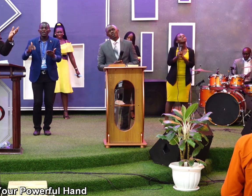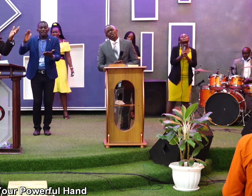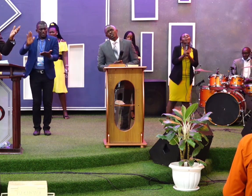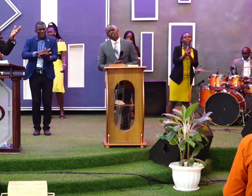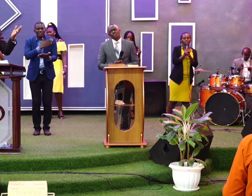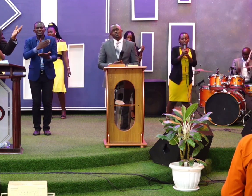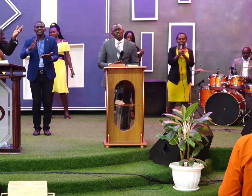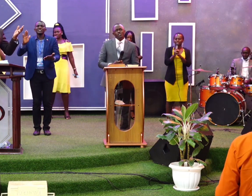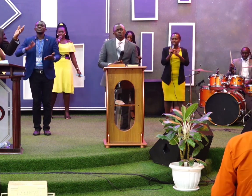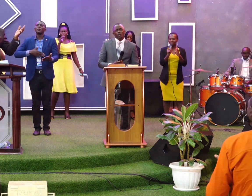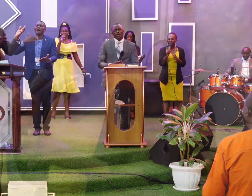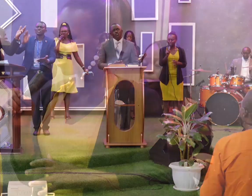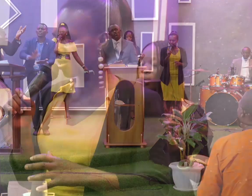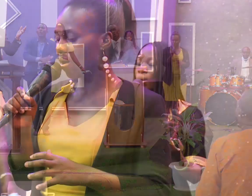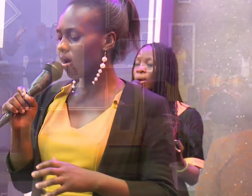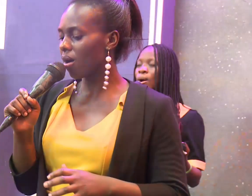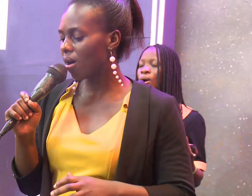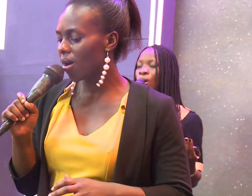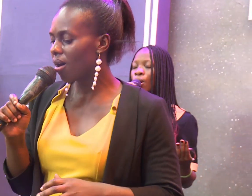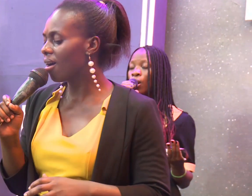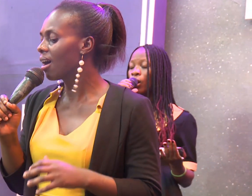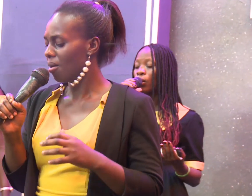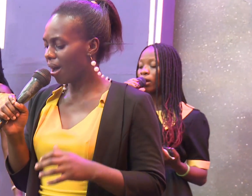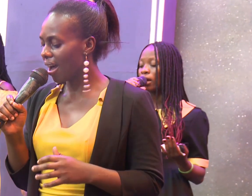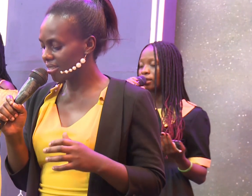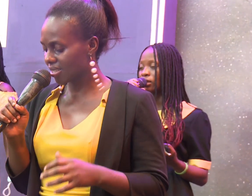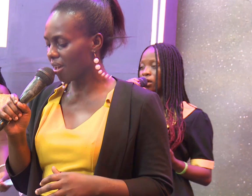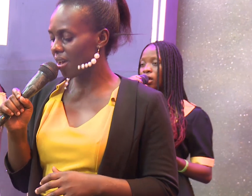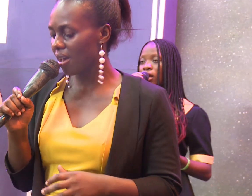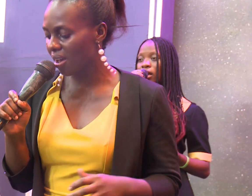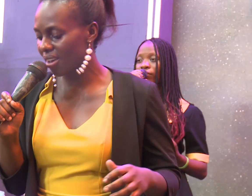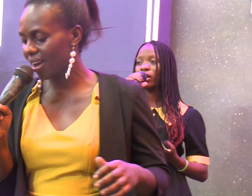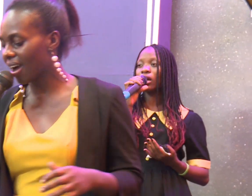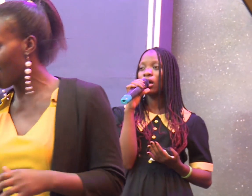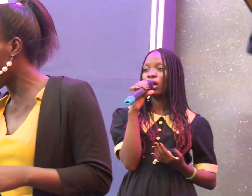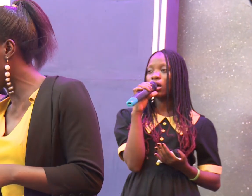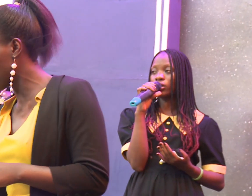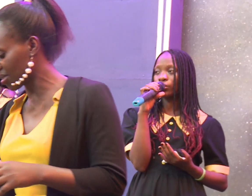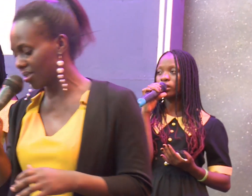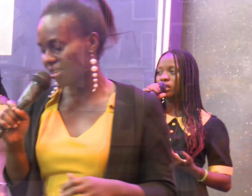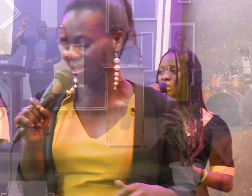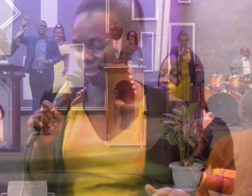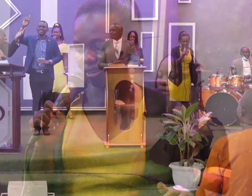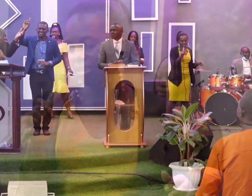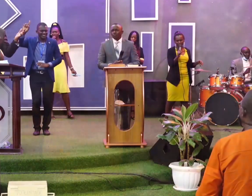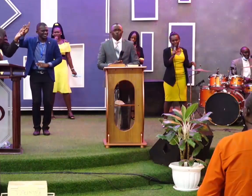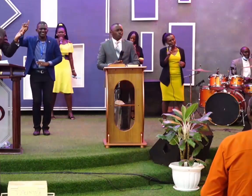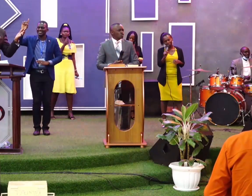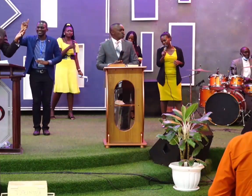my soul, and sings my soul, oh my Savior God to me.